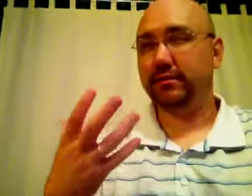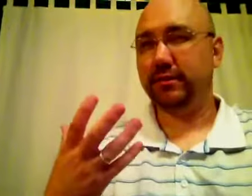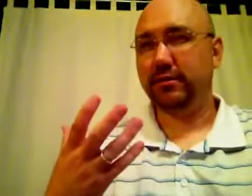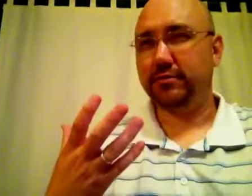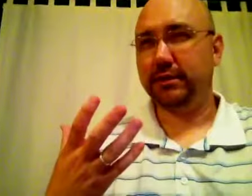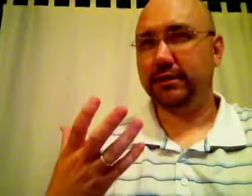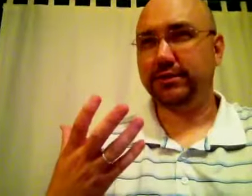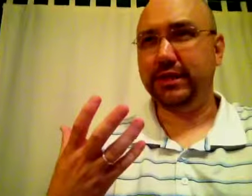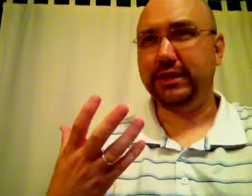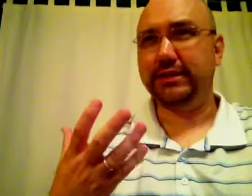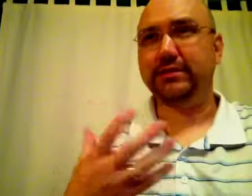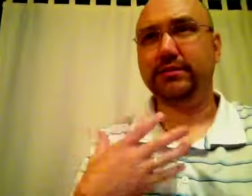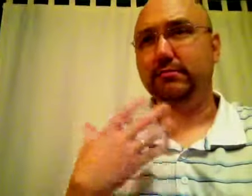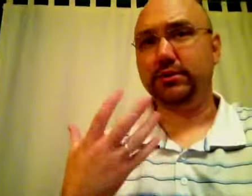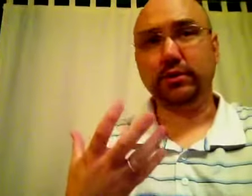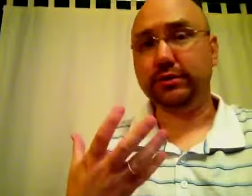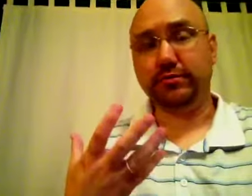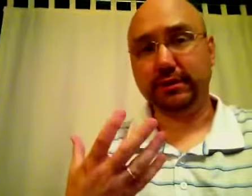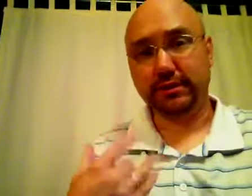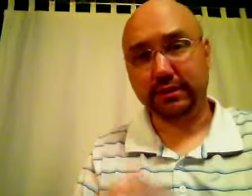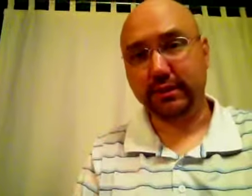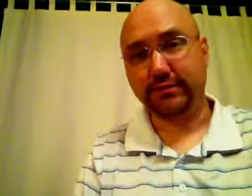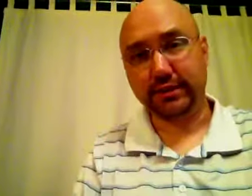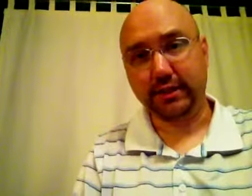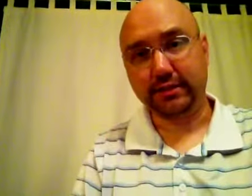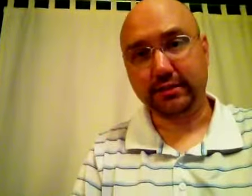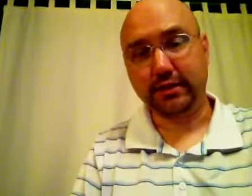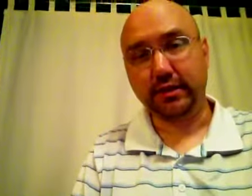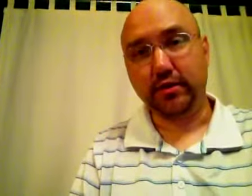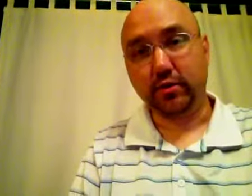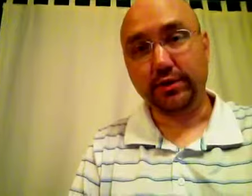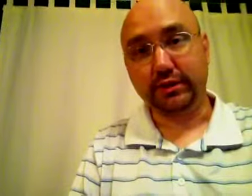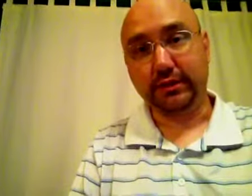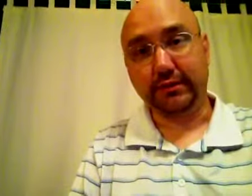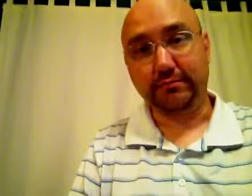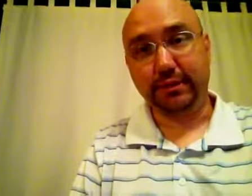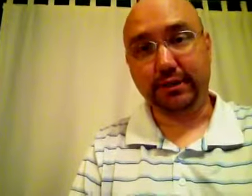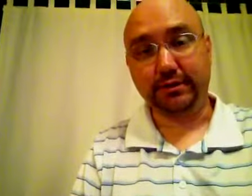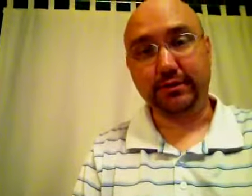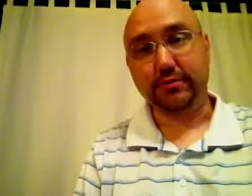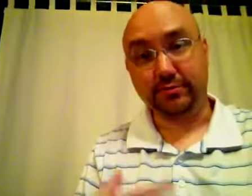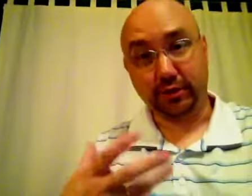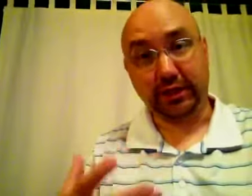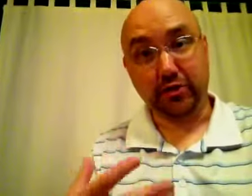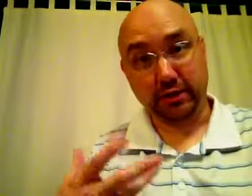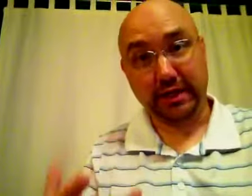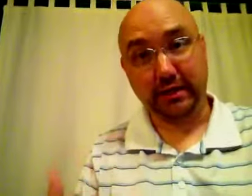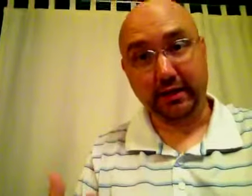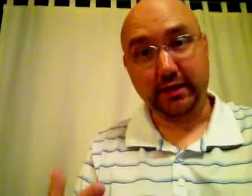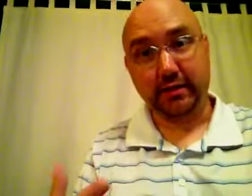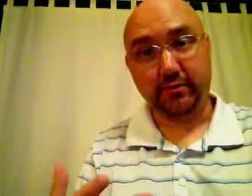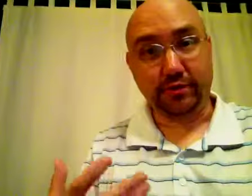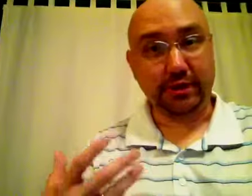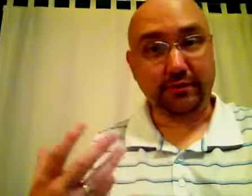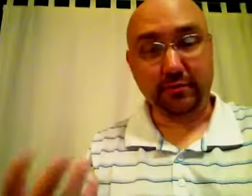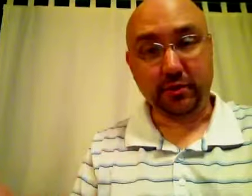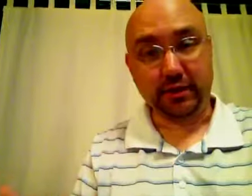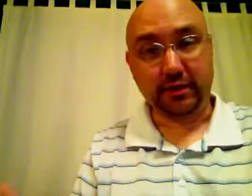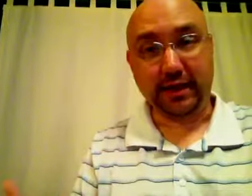It was my understanding that some musical instruments didn't have signs originally because there was really no need for the deaf community to